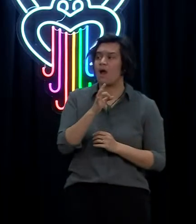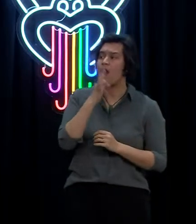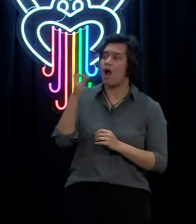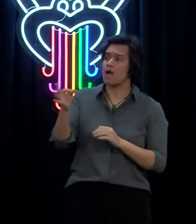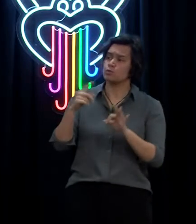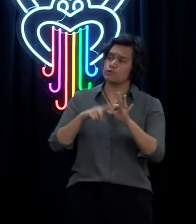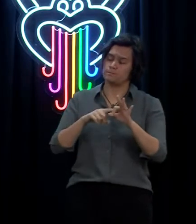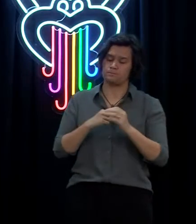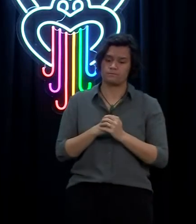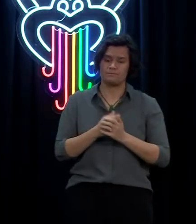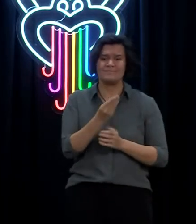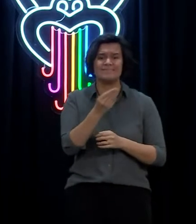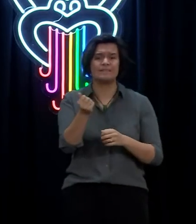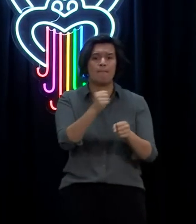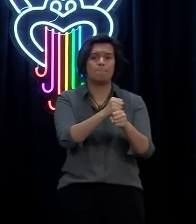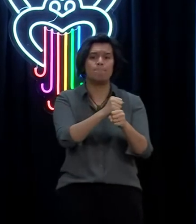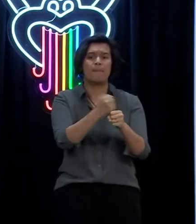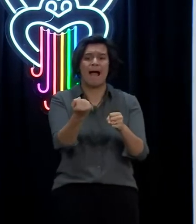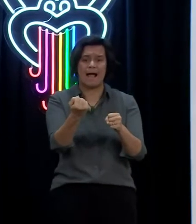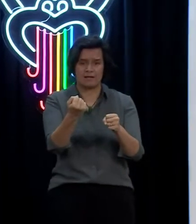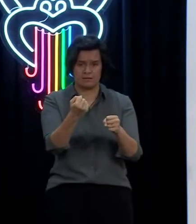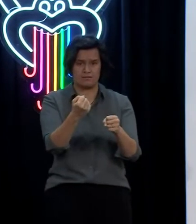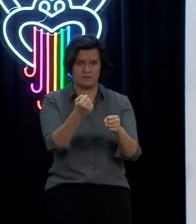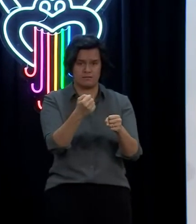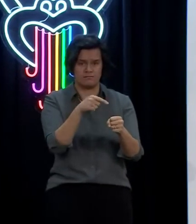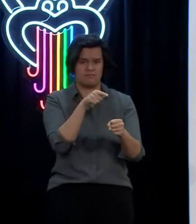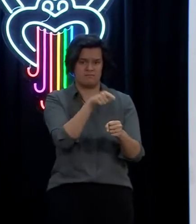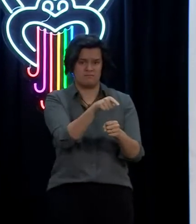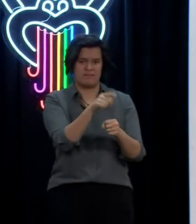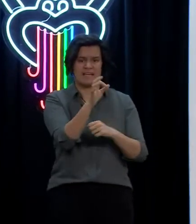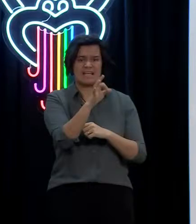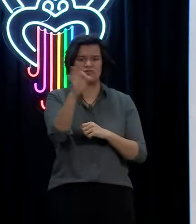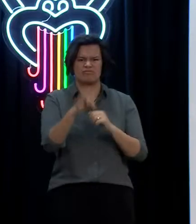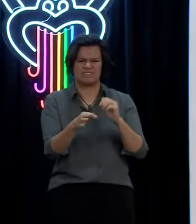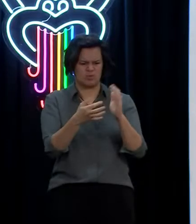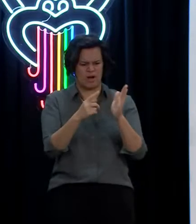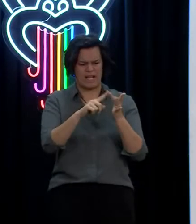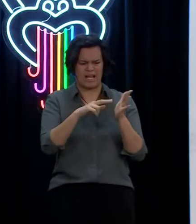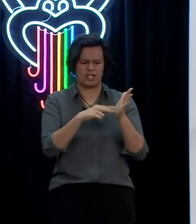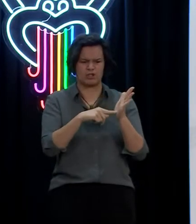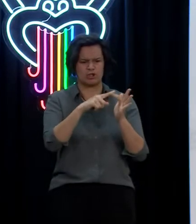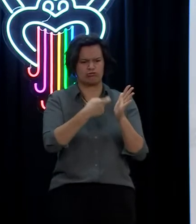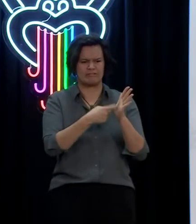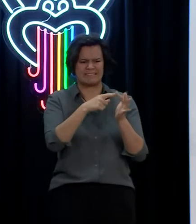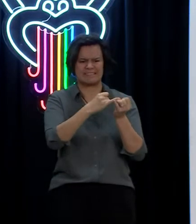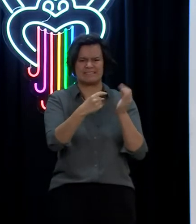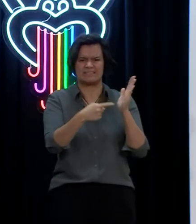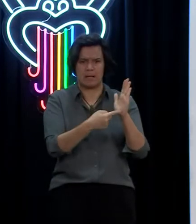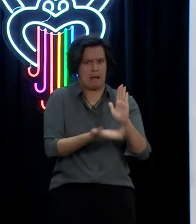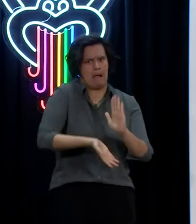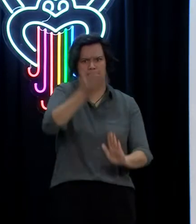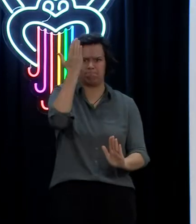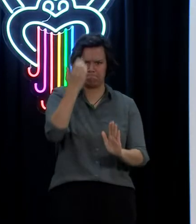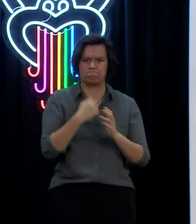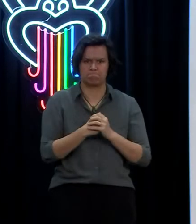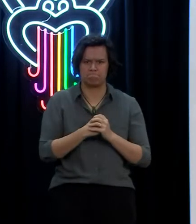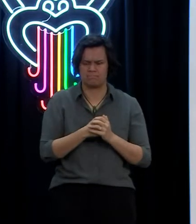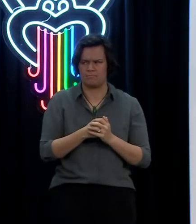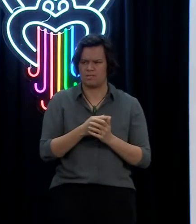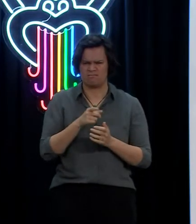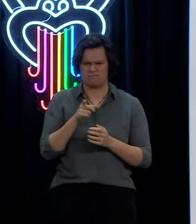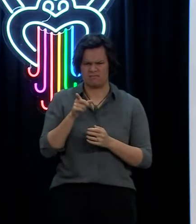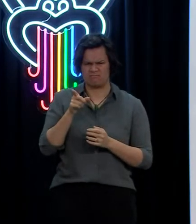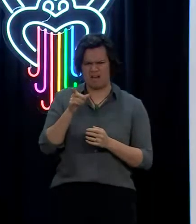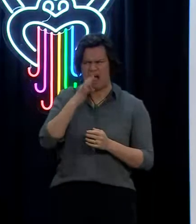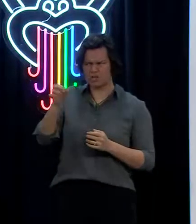hiking their interest rates because they expect the Reserve Bank to hike rates. But I'm just wondering, are you comfortable with them